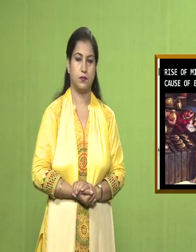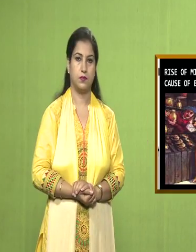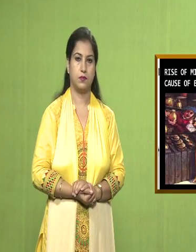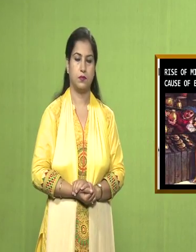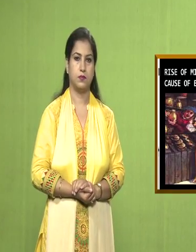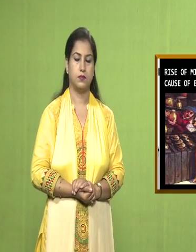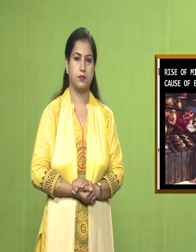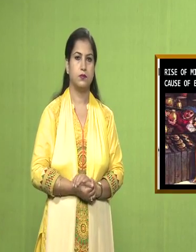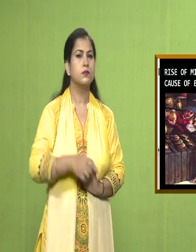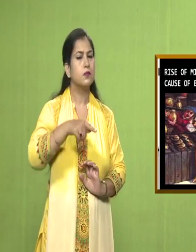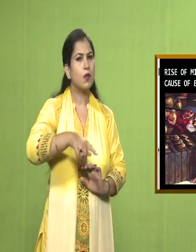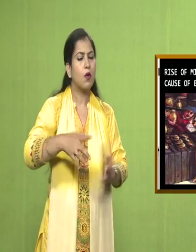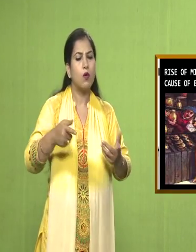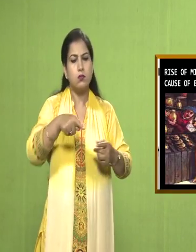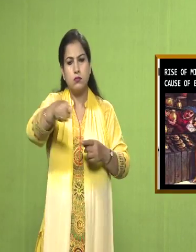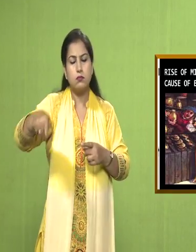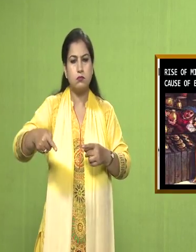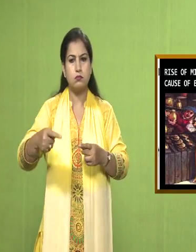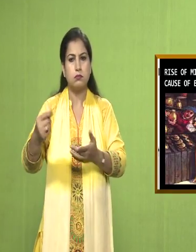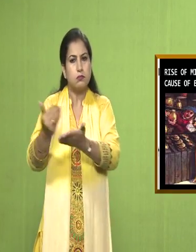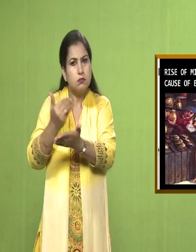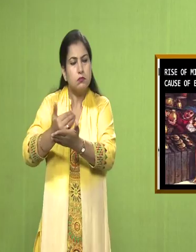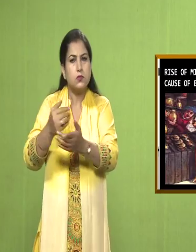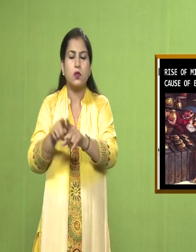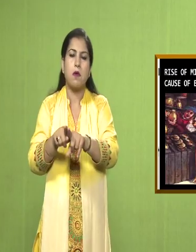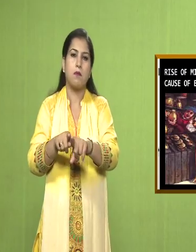as they were no more needed to serve the king during wartime.